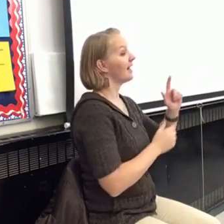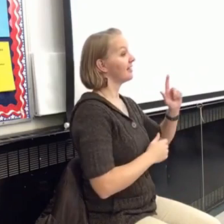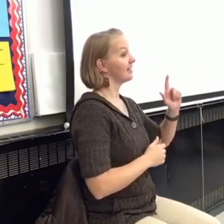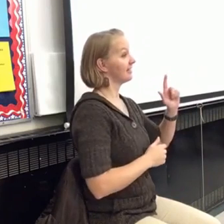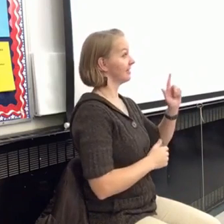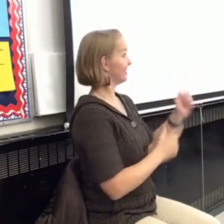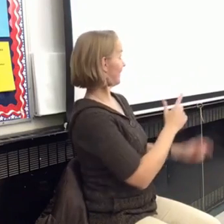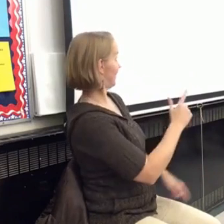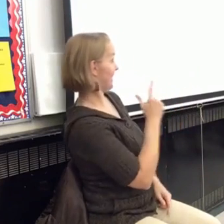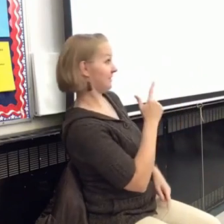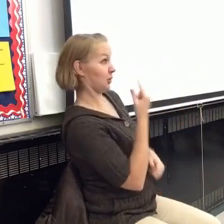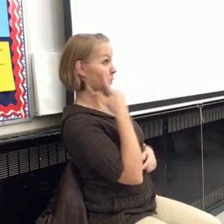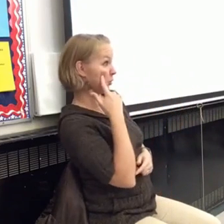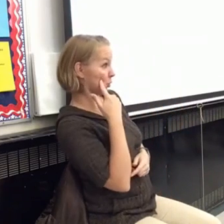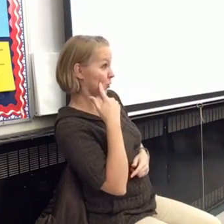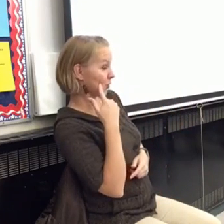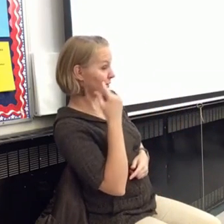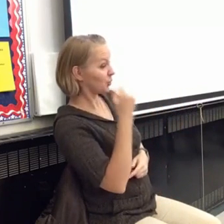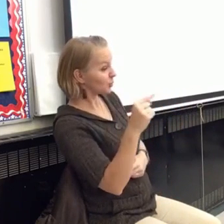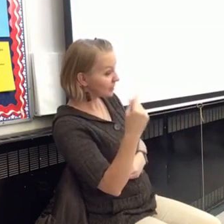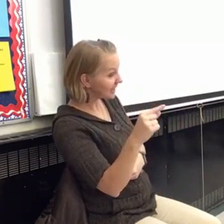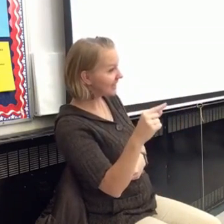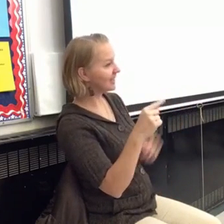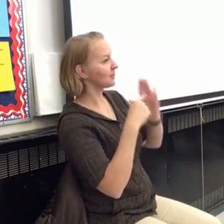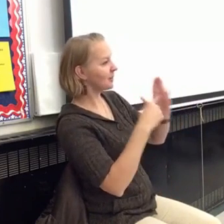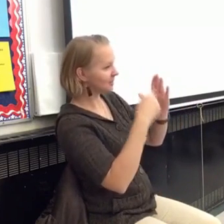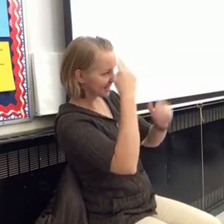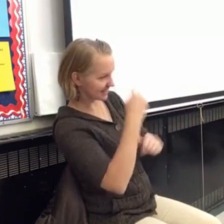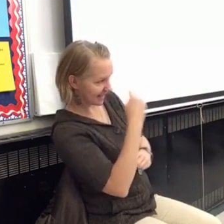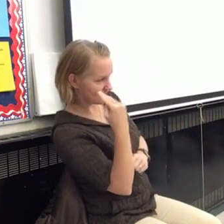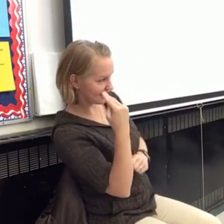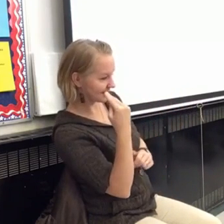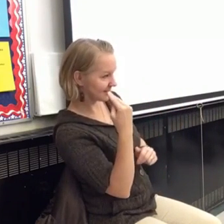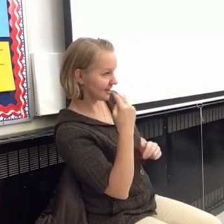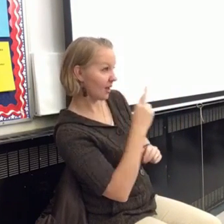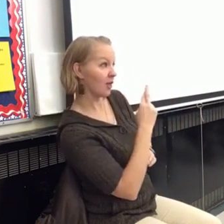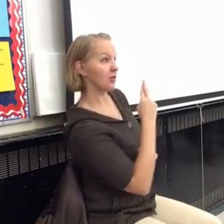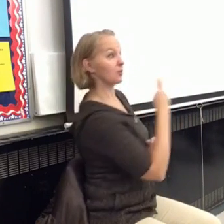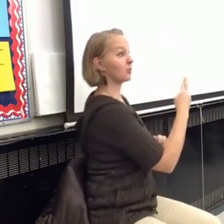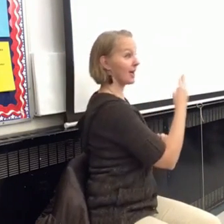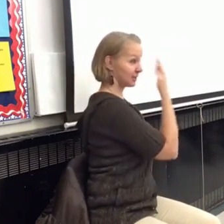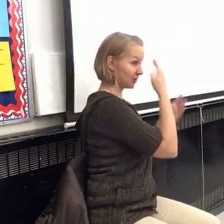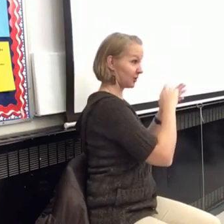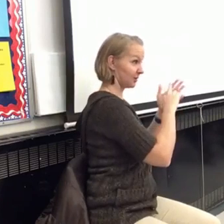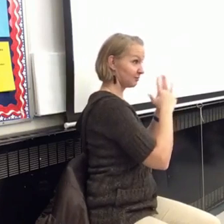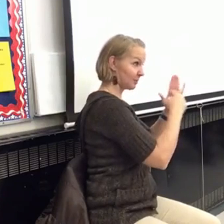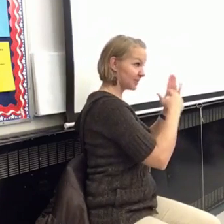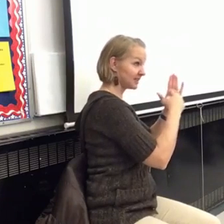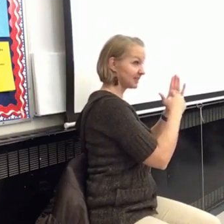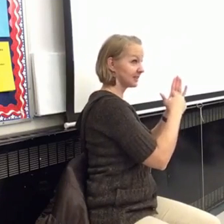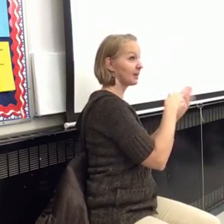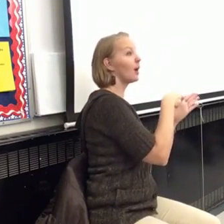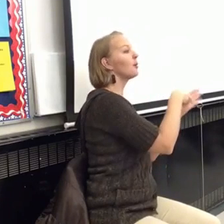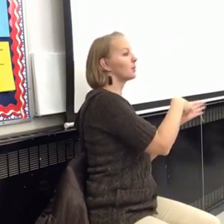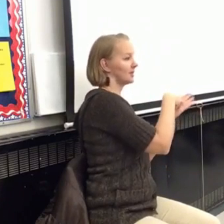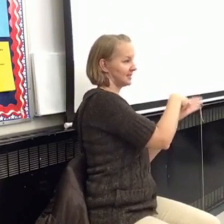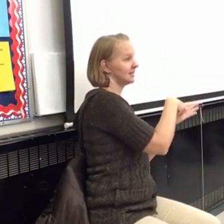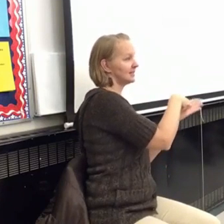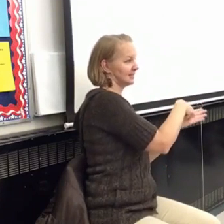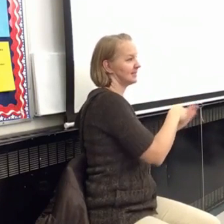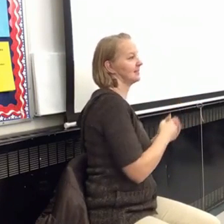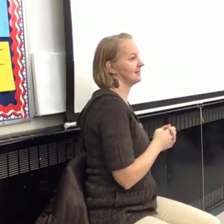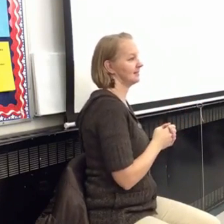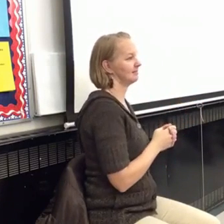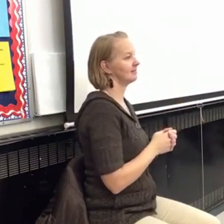side, green represents the Catholics. On the right-hand side, anybody know what the right-hand side is? Orange? It is the